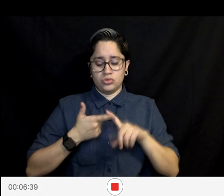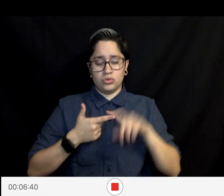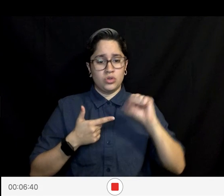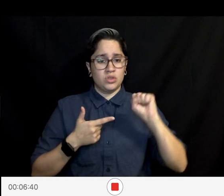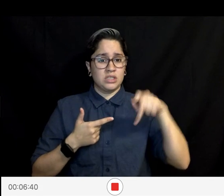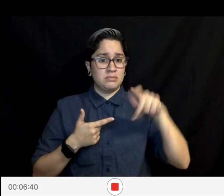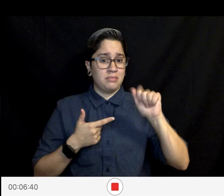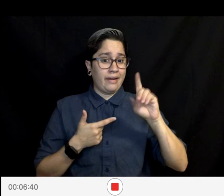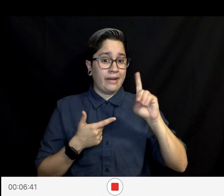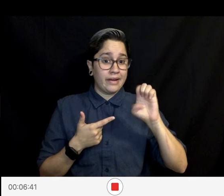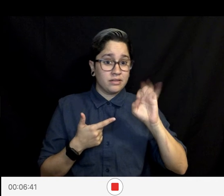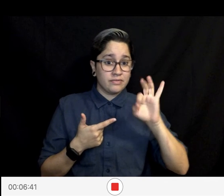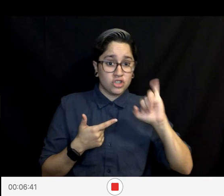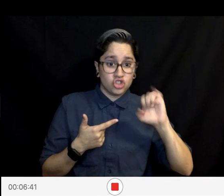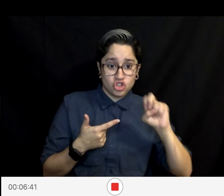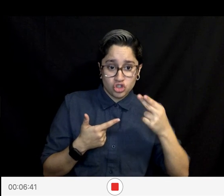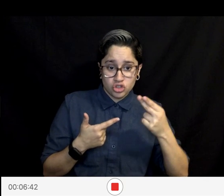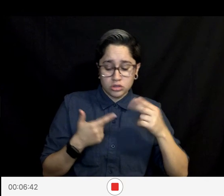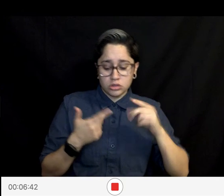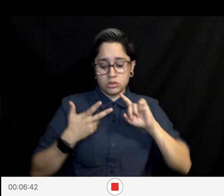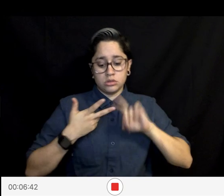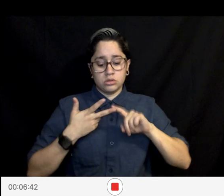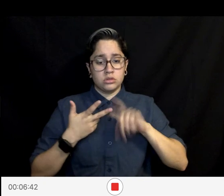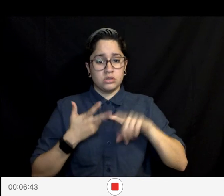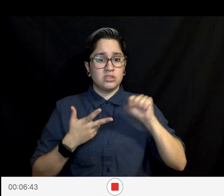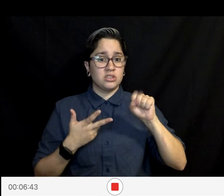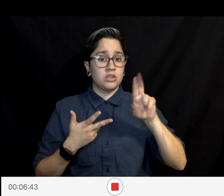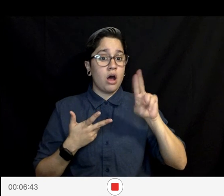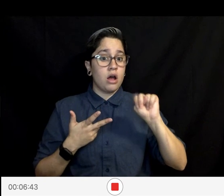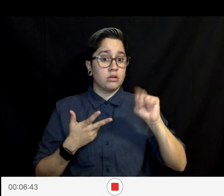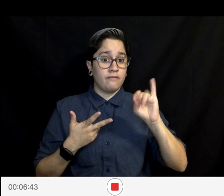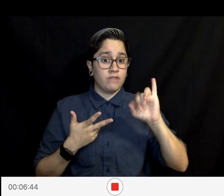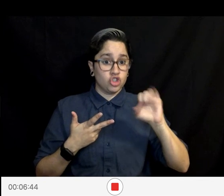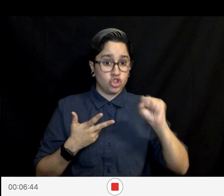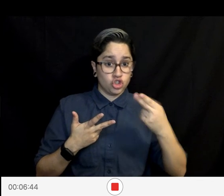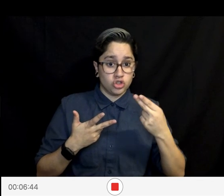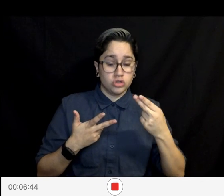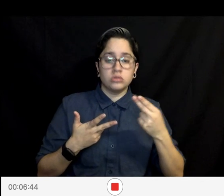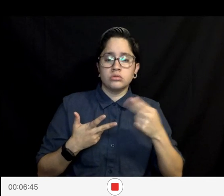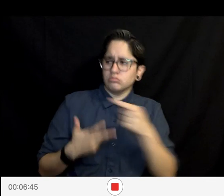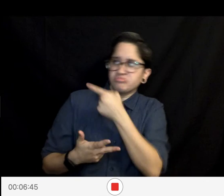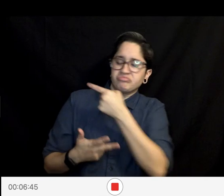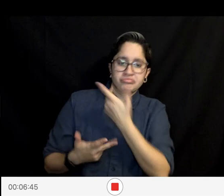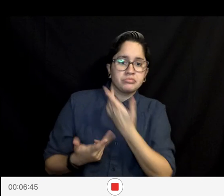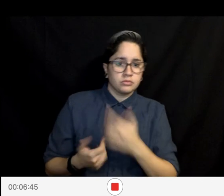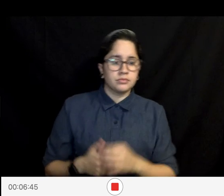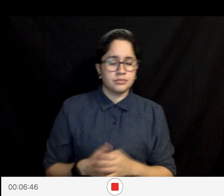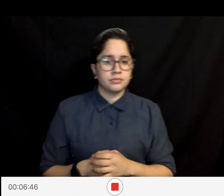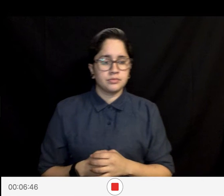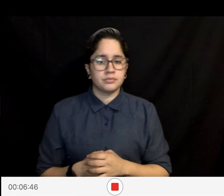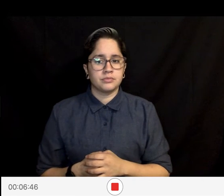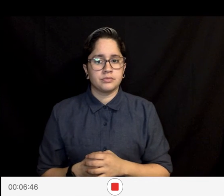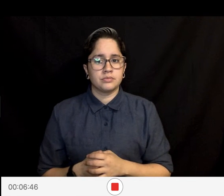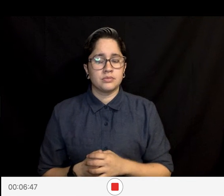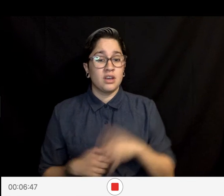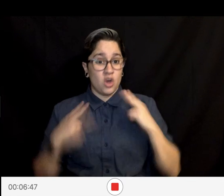apparent predator to jellyfish, especially in coastal regions where these populations are booming.